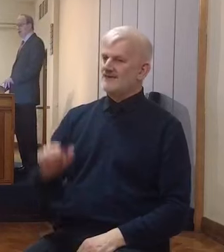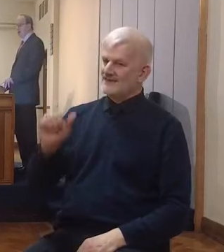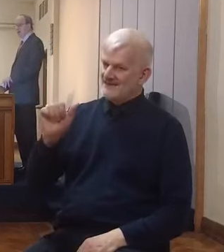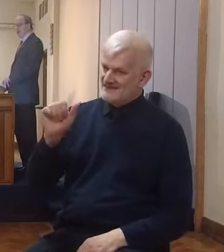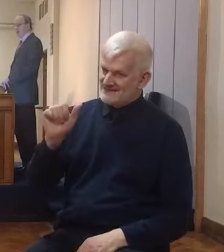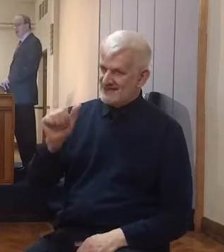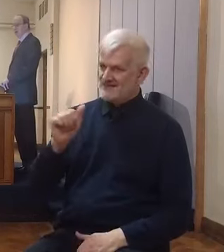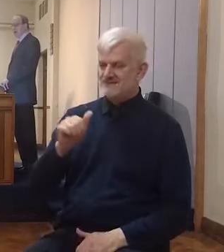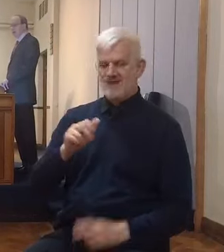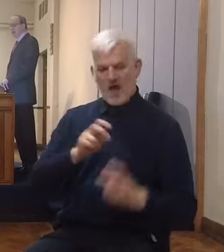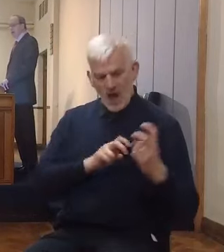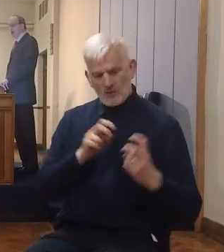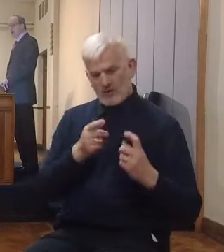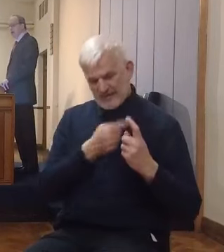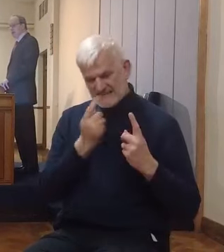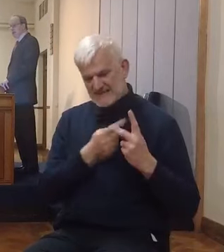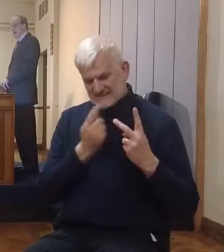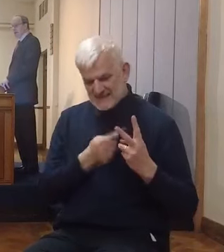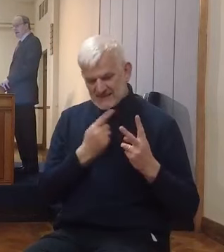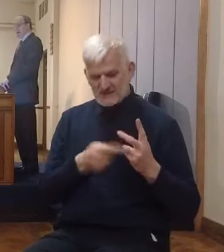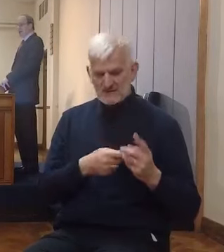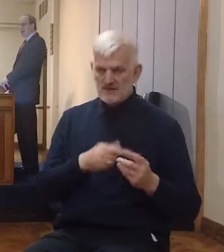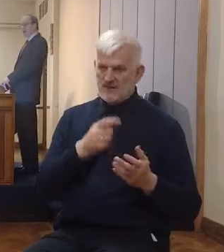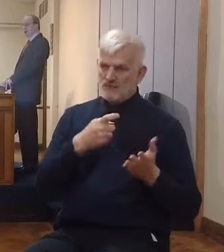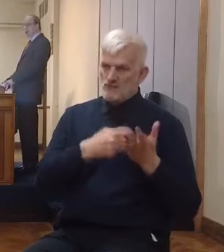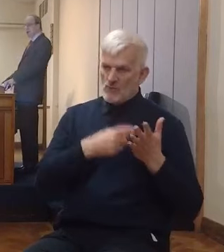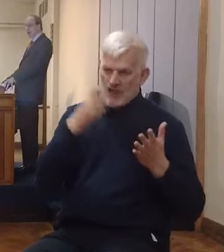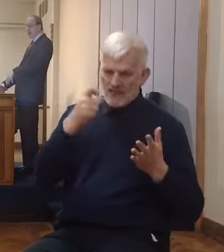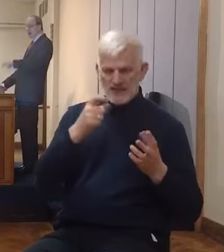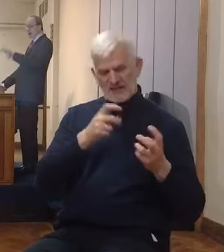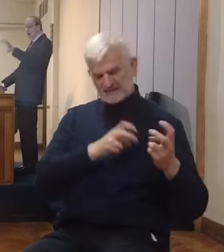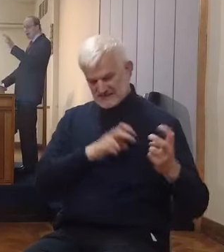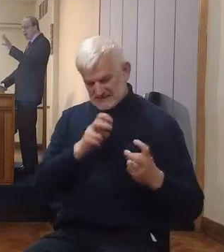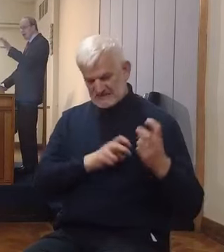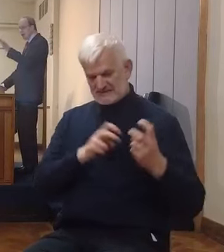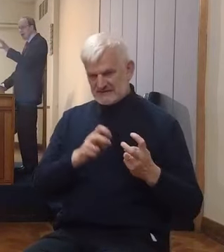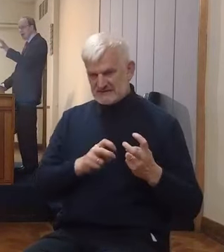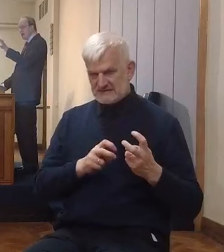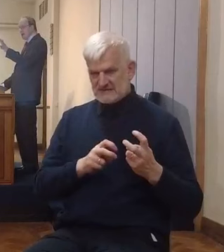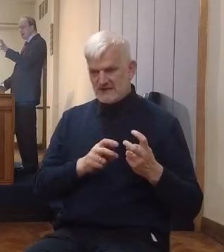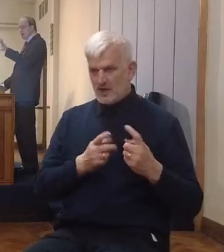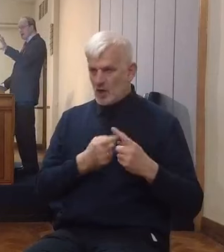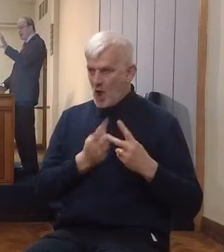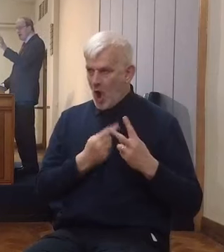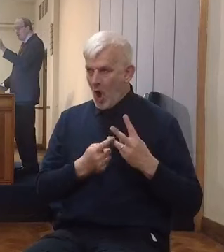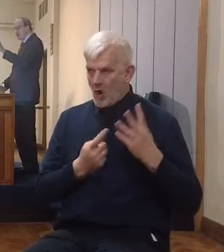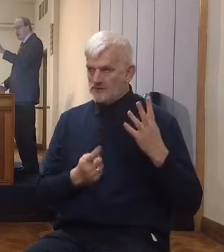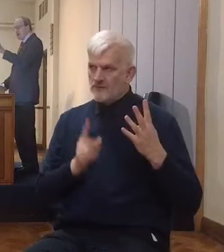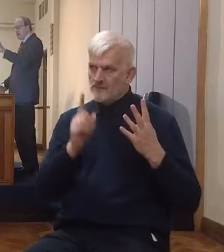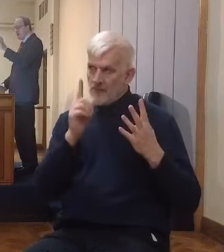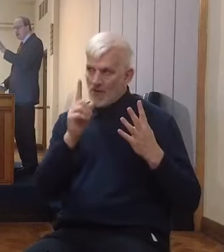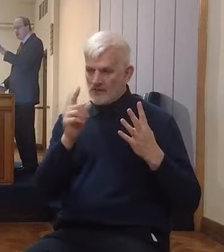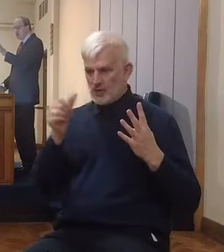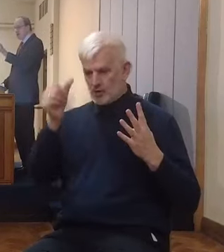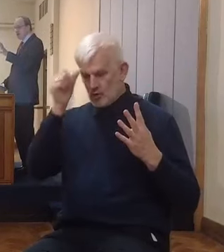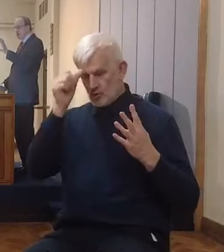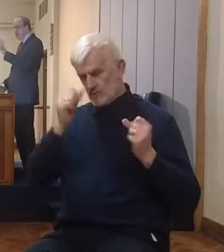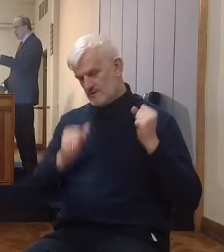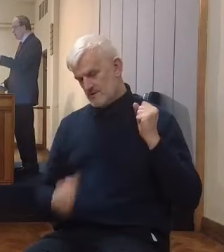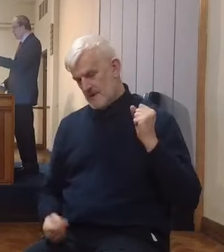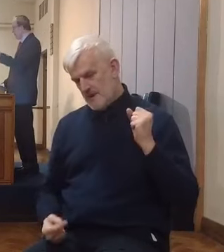to task for many things, but they knew to identify the chief,